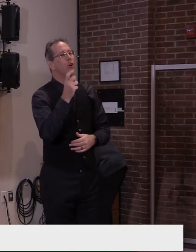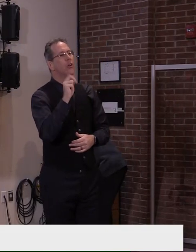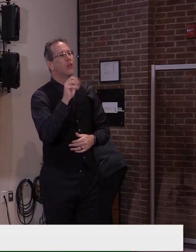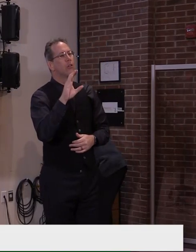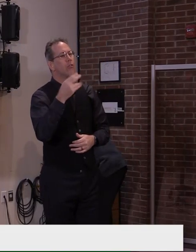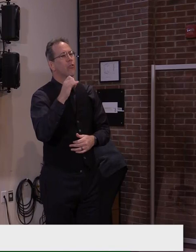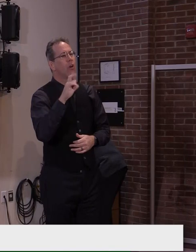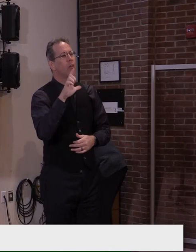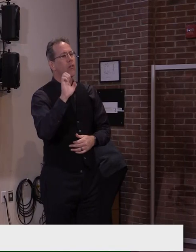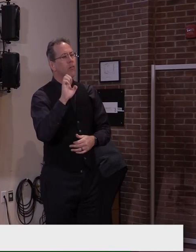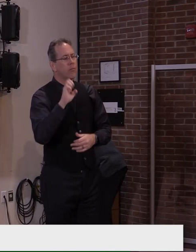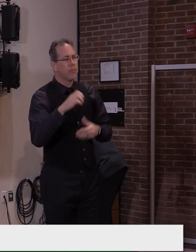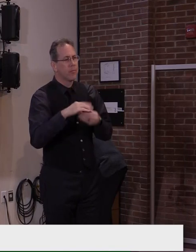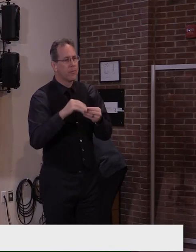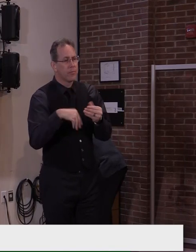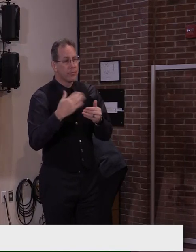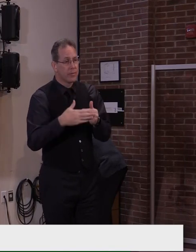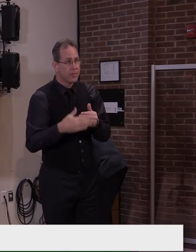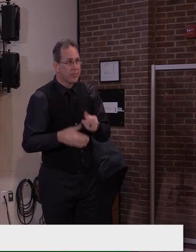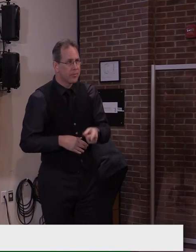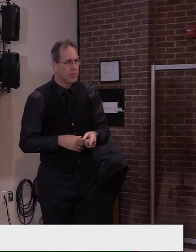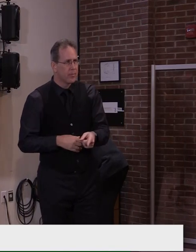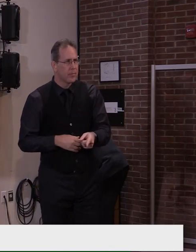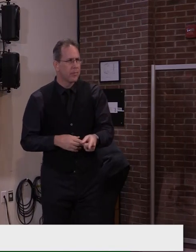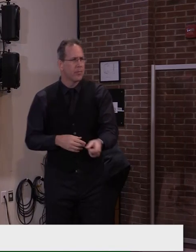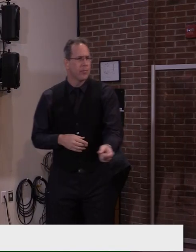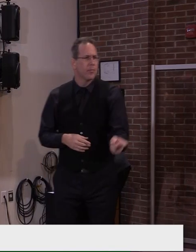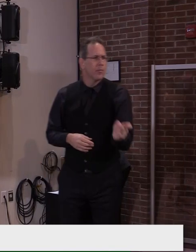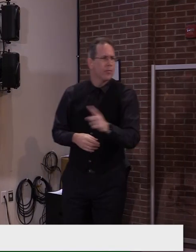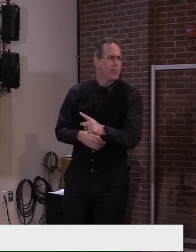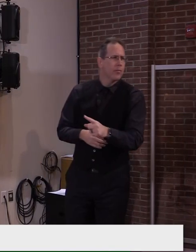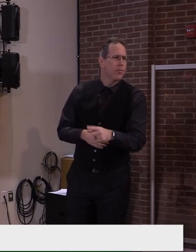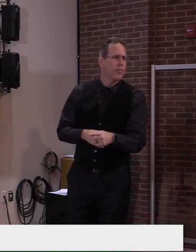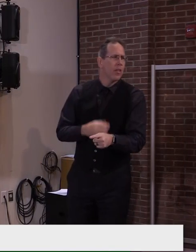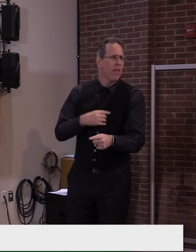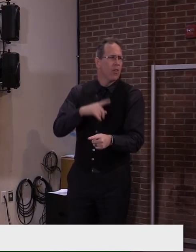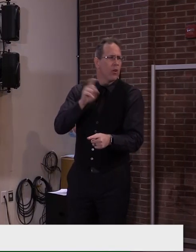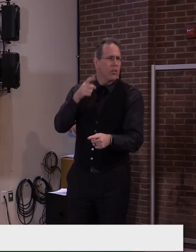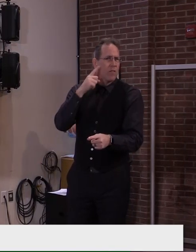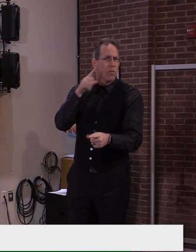I have a question which I believe will properly go to Dr. Levine.